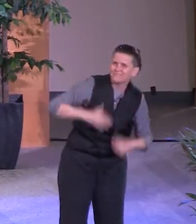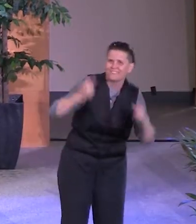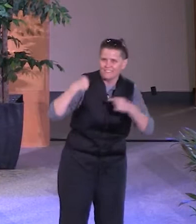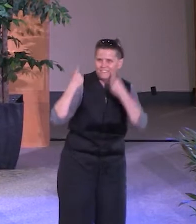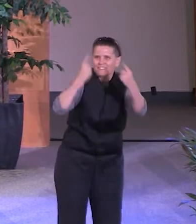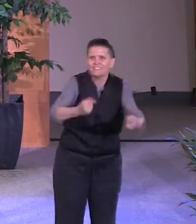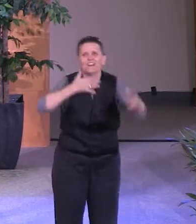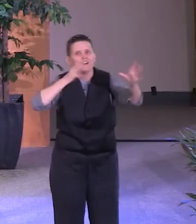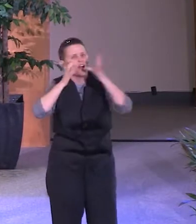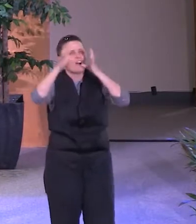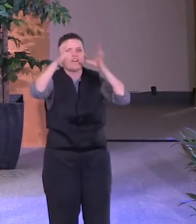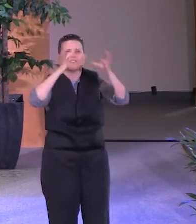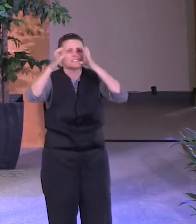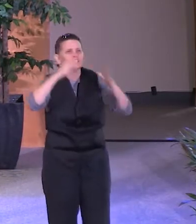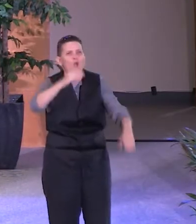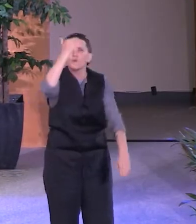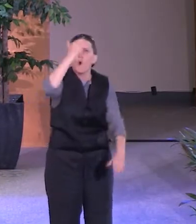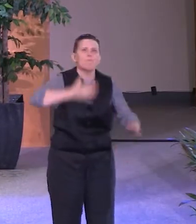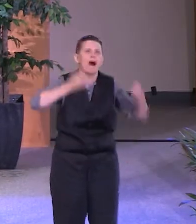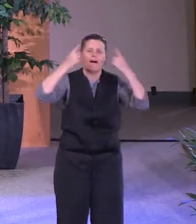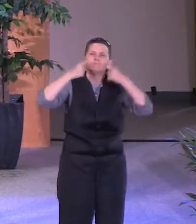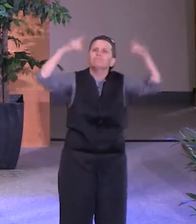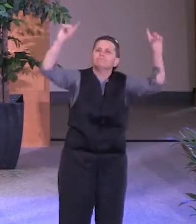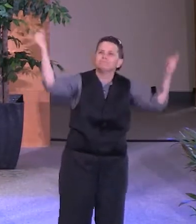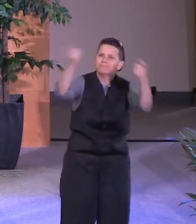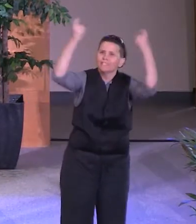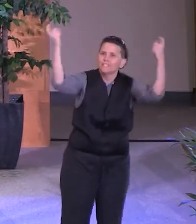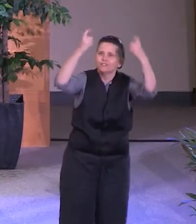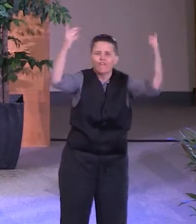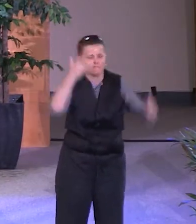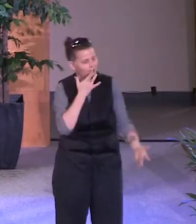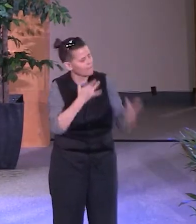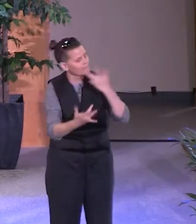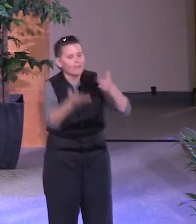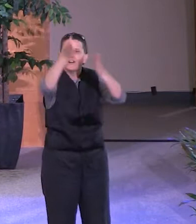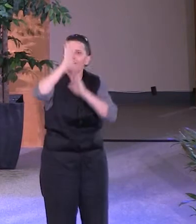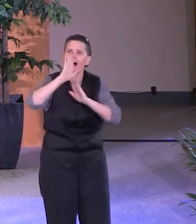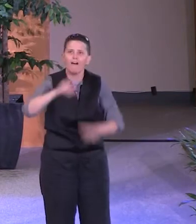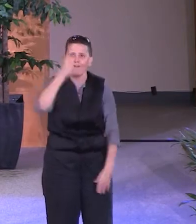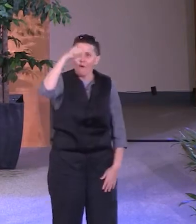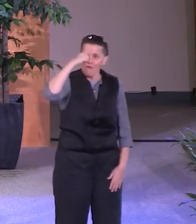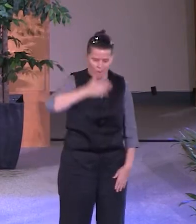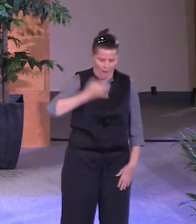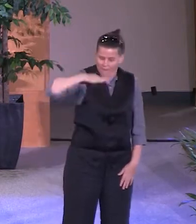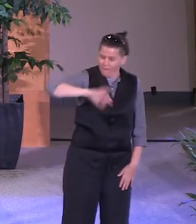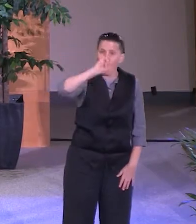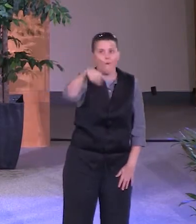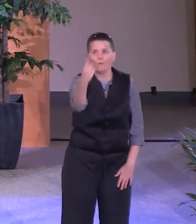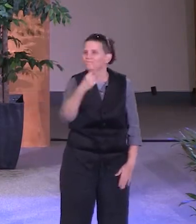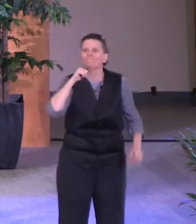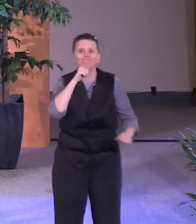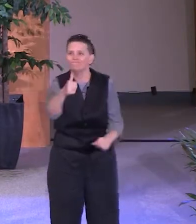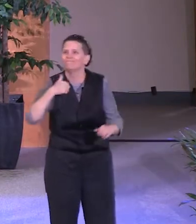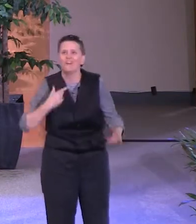the conversation for all my victories. Favor, God, not just for me, but so everyone around